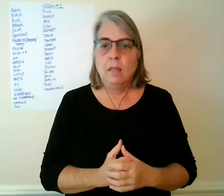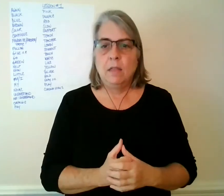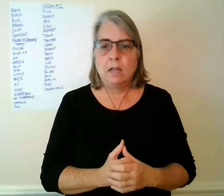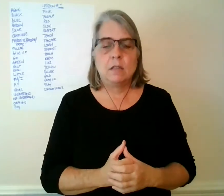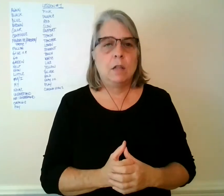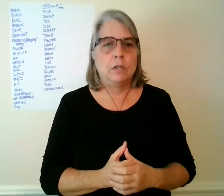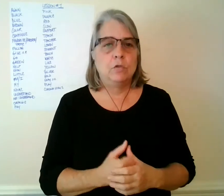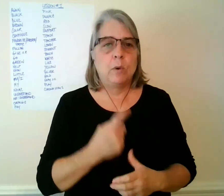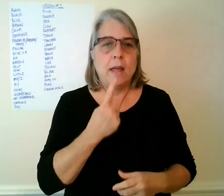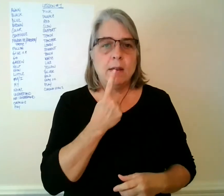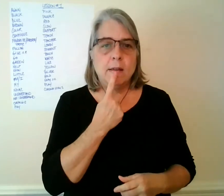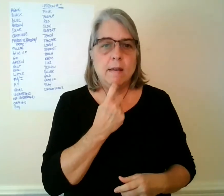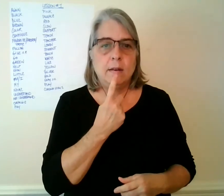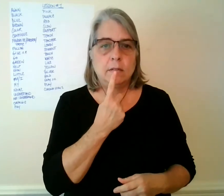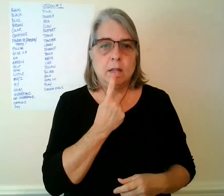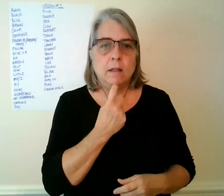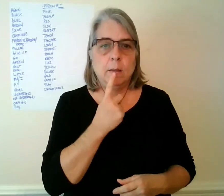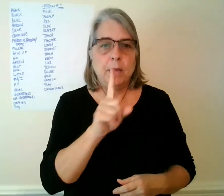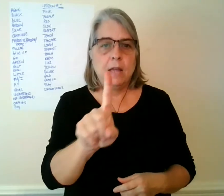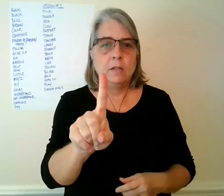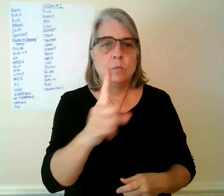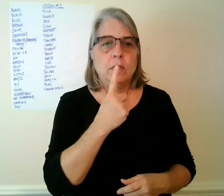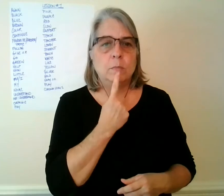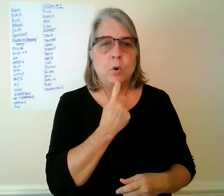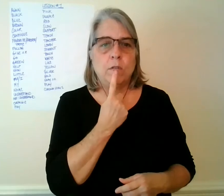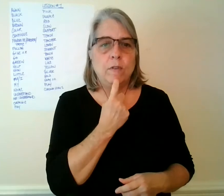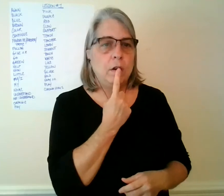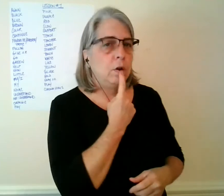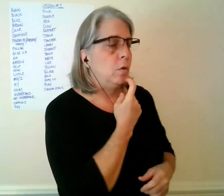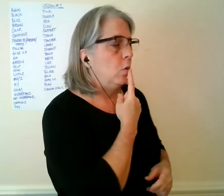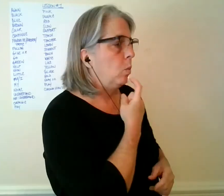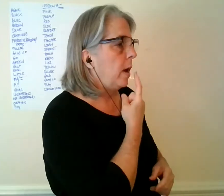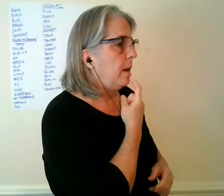The next color is red, and it's on the lip again. It's with this pointer finger, red.